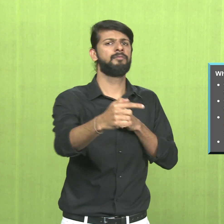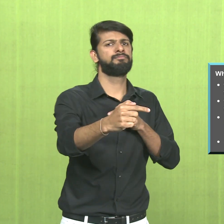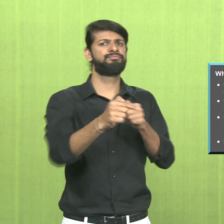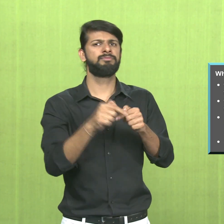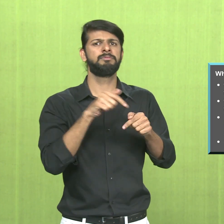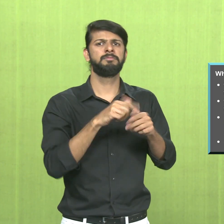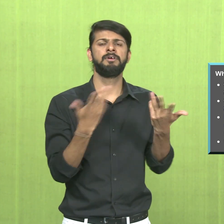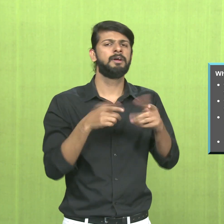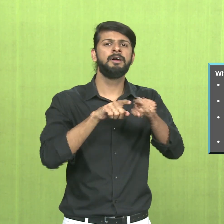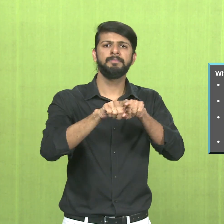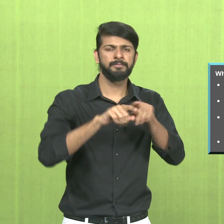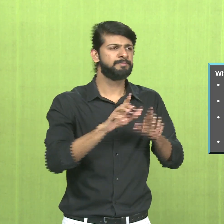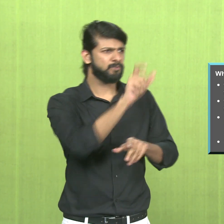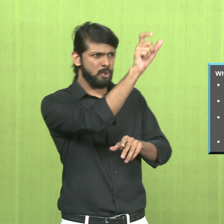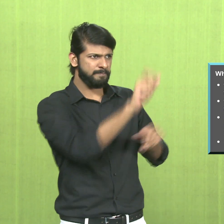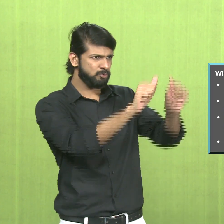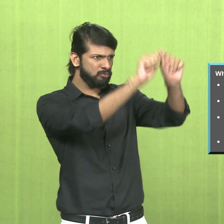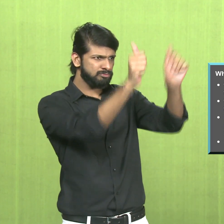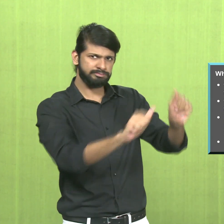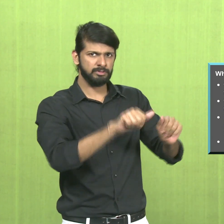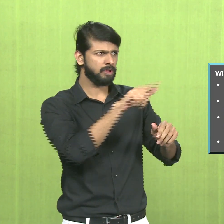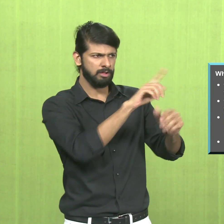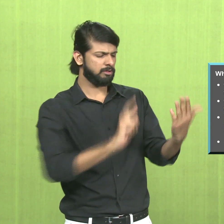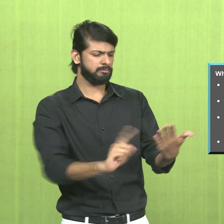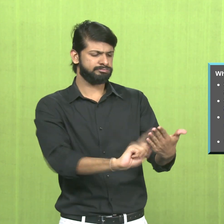is commonly used for quick on the spot sketching.